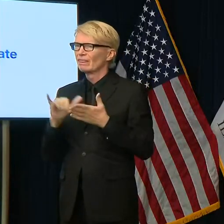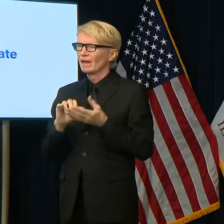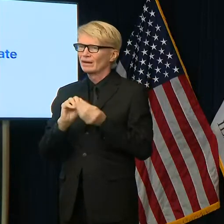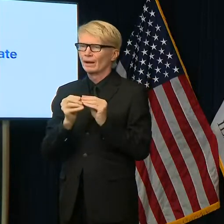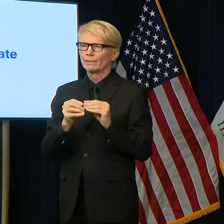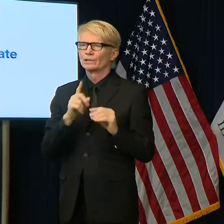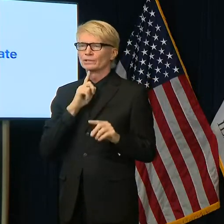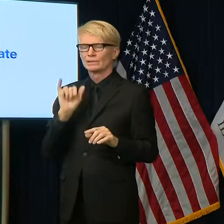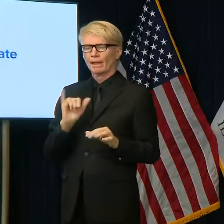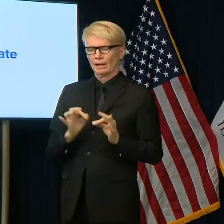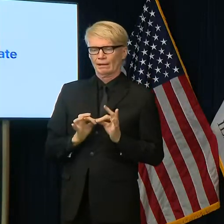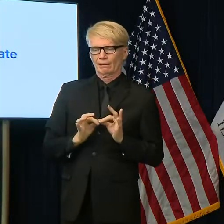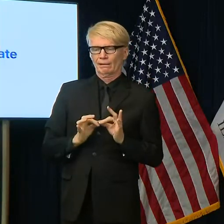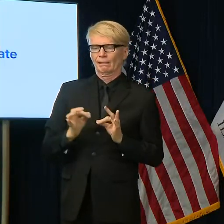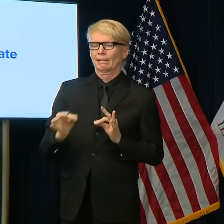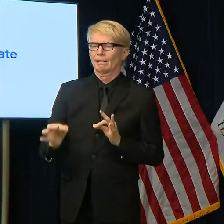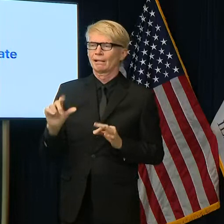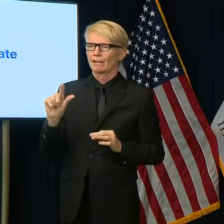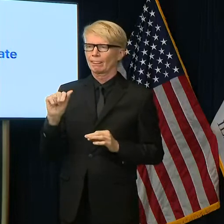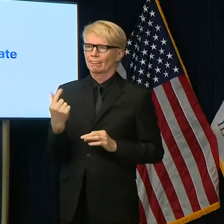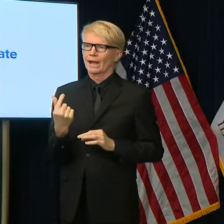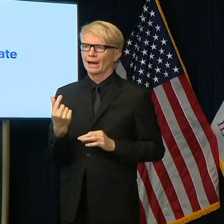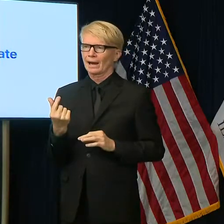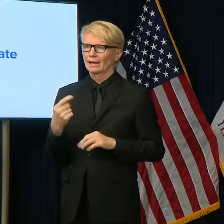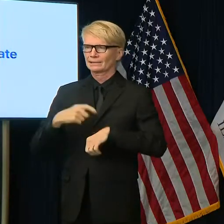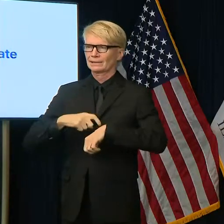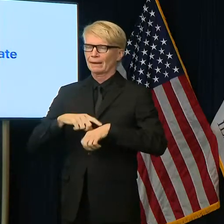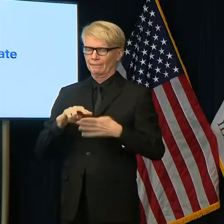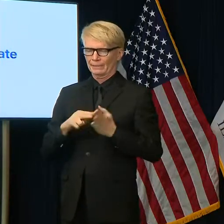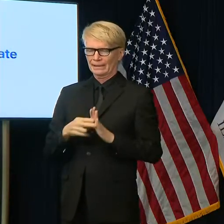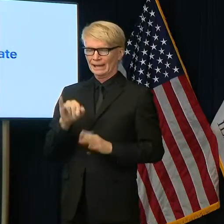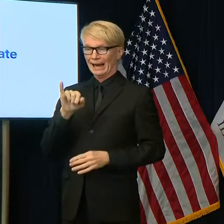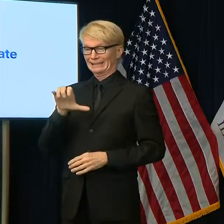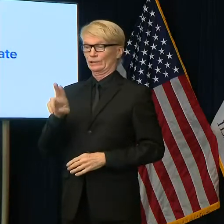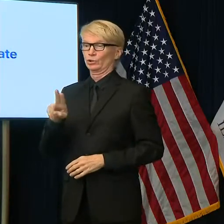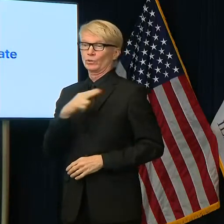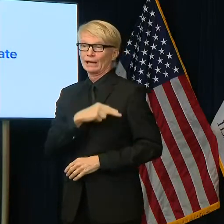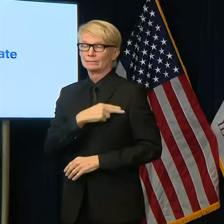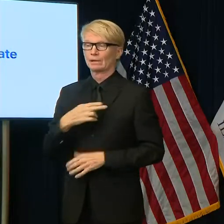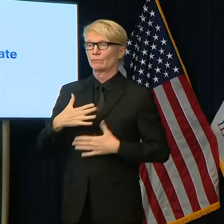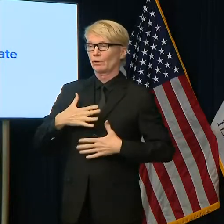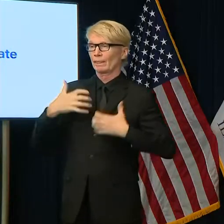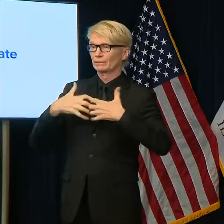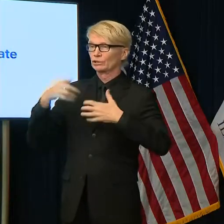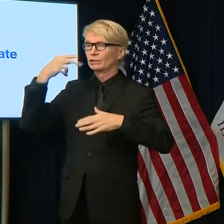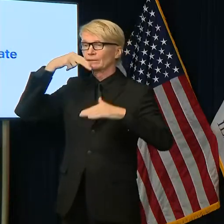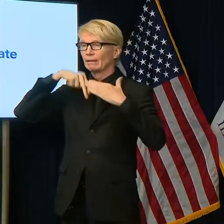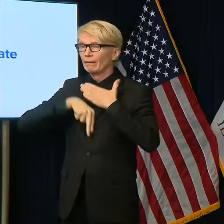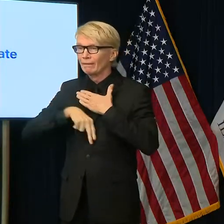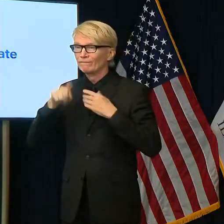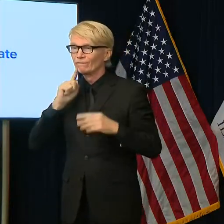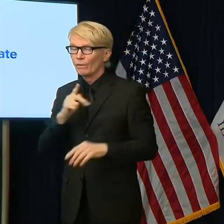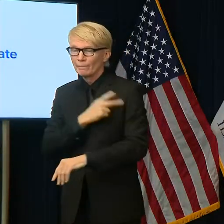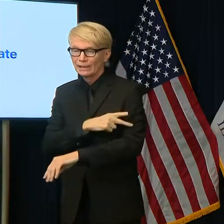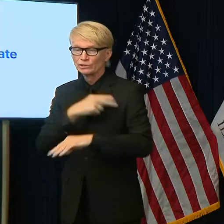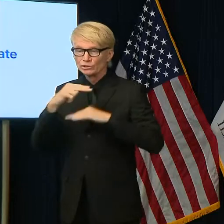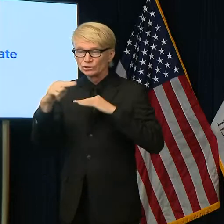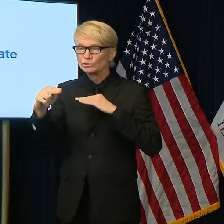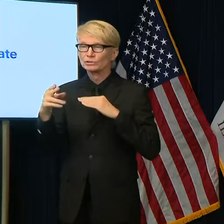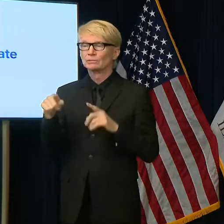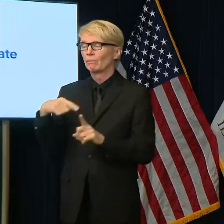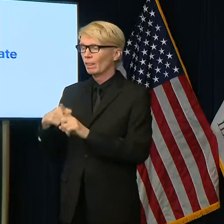It lags when you talk about ICU beds, ventilators, and